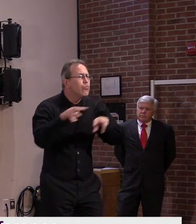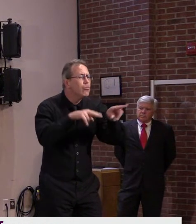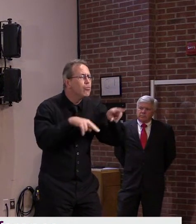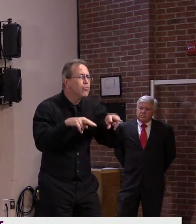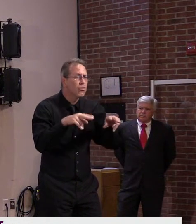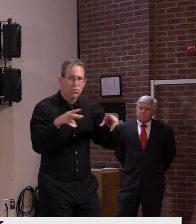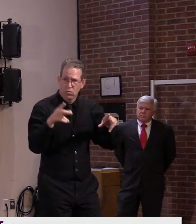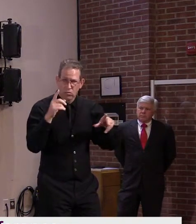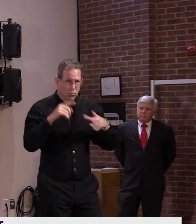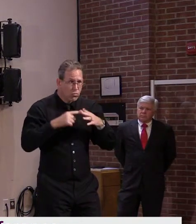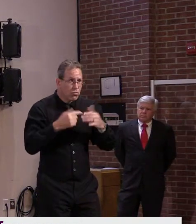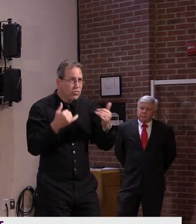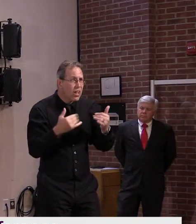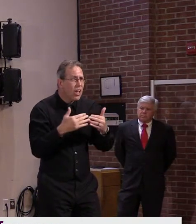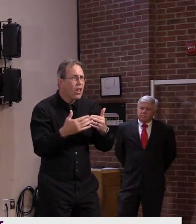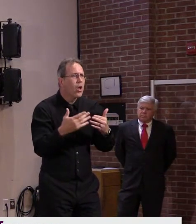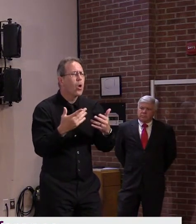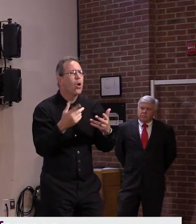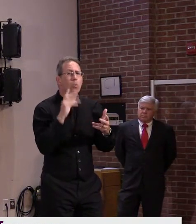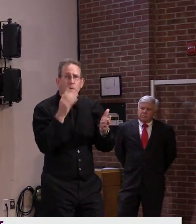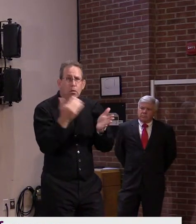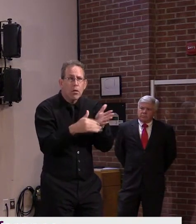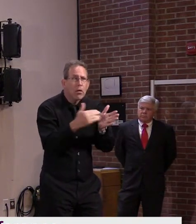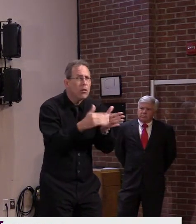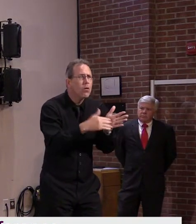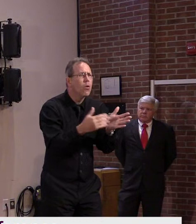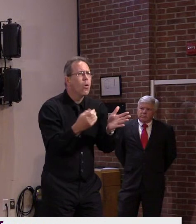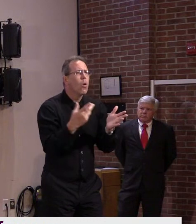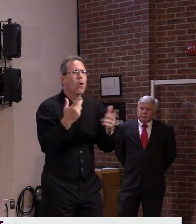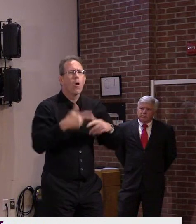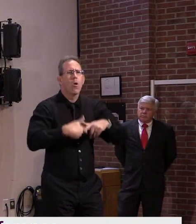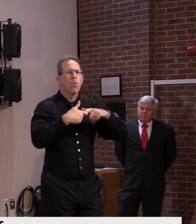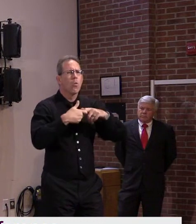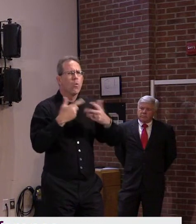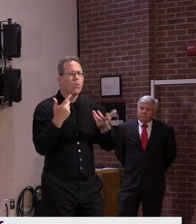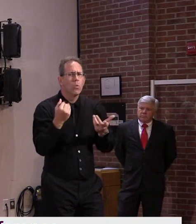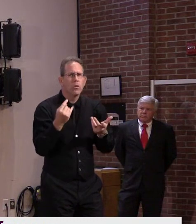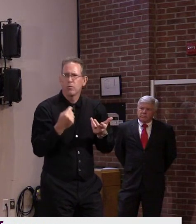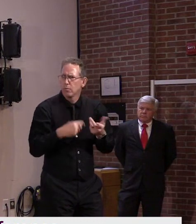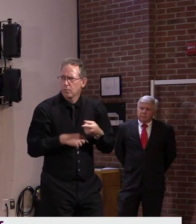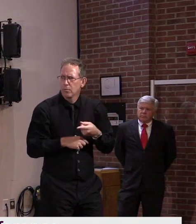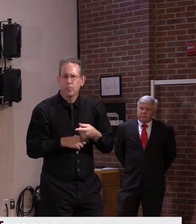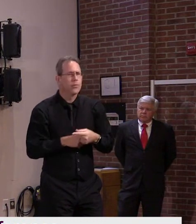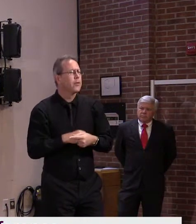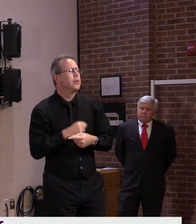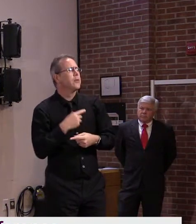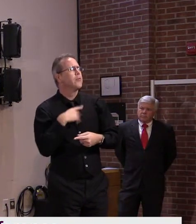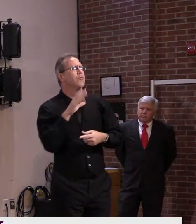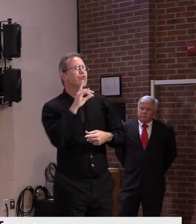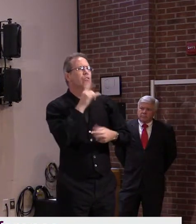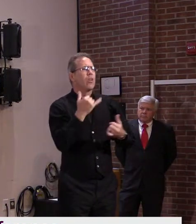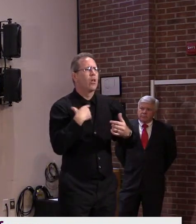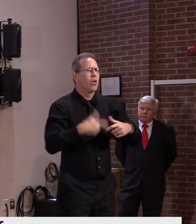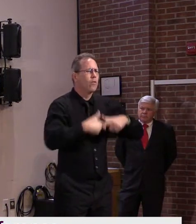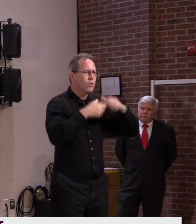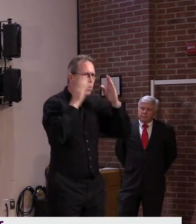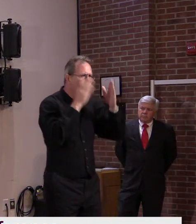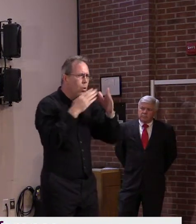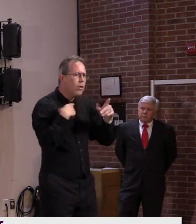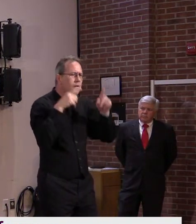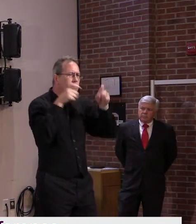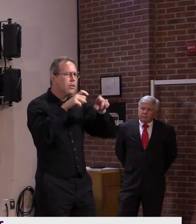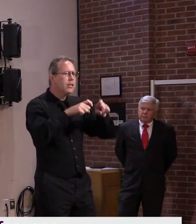we were just signaling to folks that we were, working on the test to stay, and school districts have limited capacity